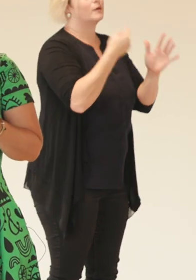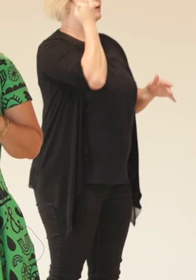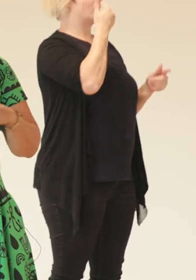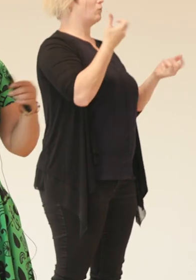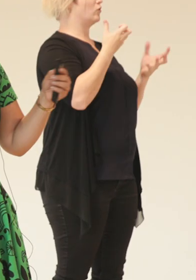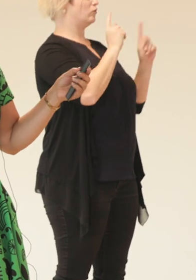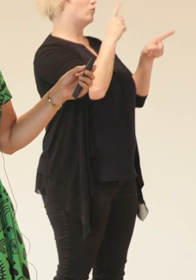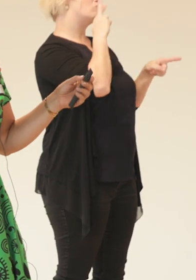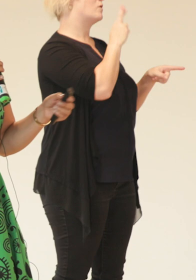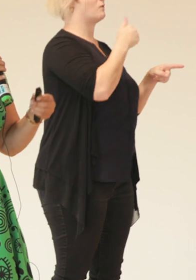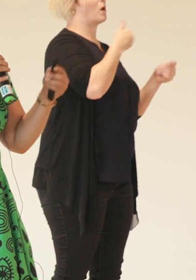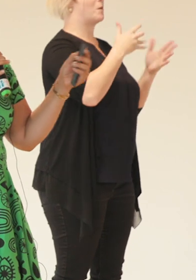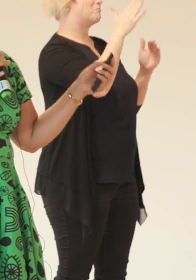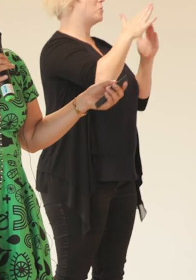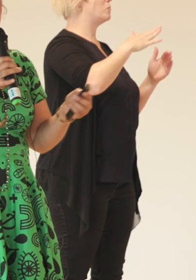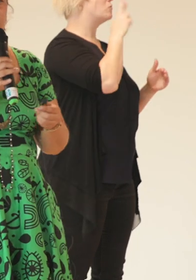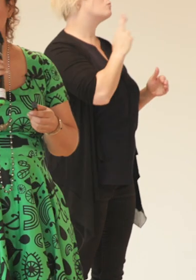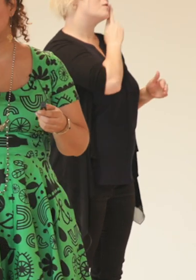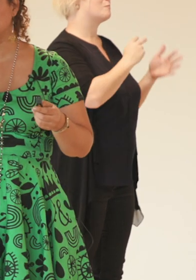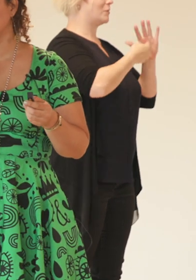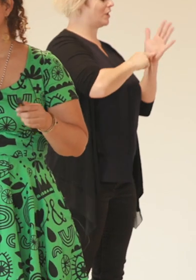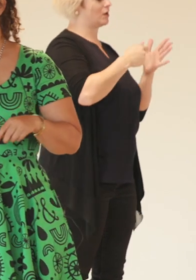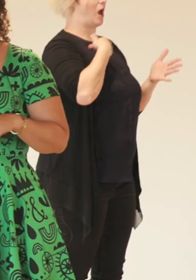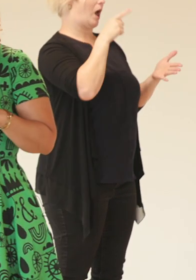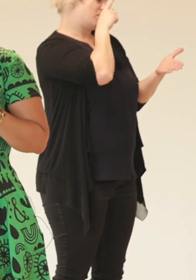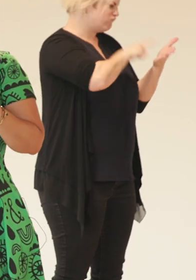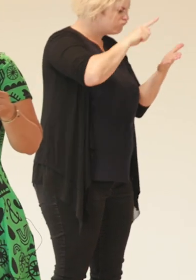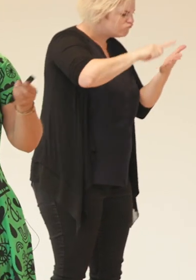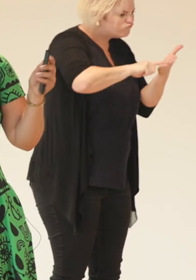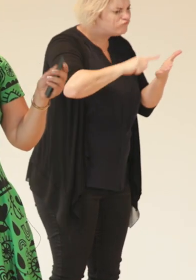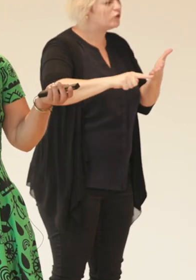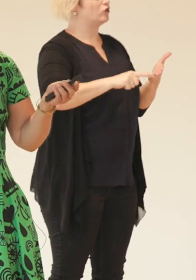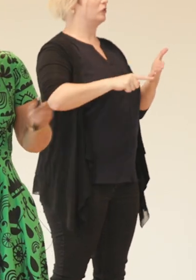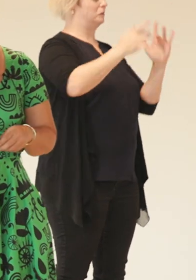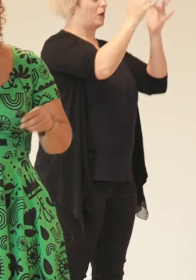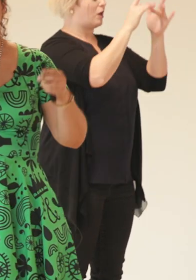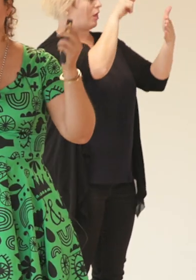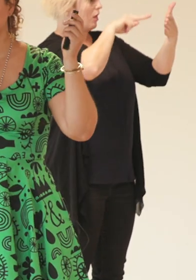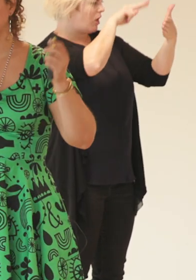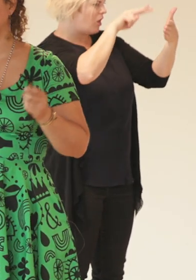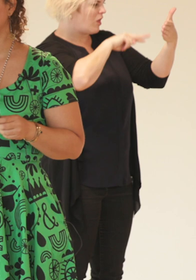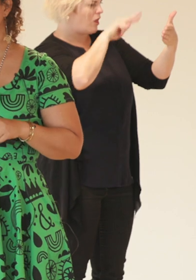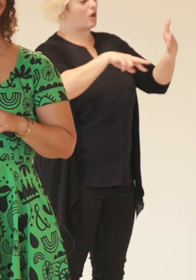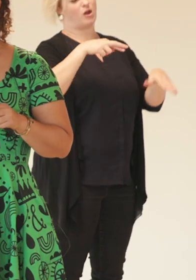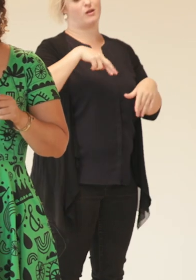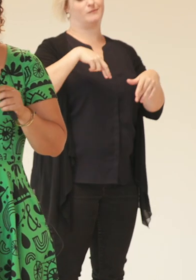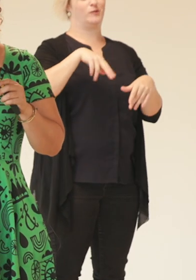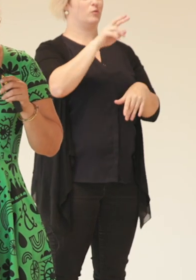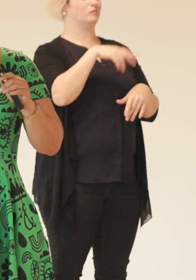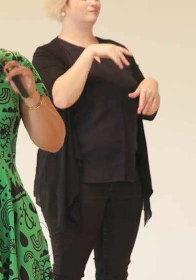is. There's no Google for the things that you have to do in this world. So you have to become your own Google and, like, ask. And, you